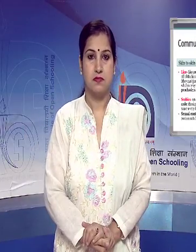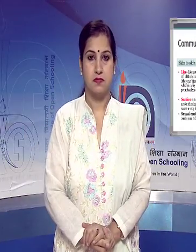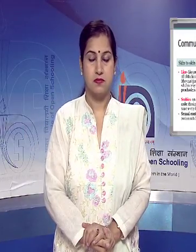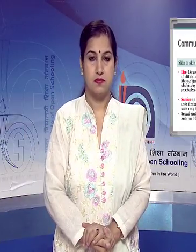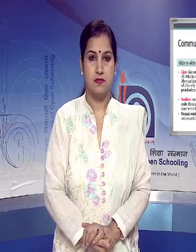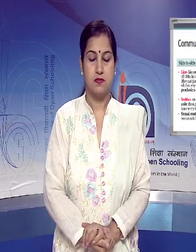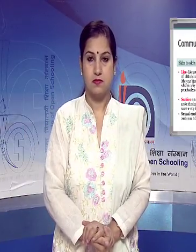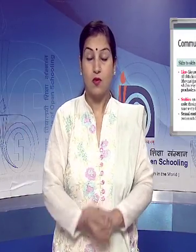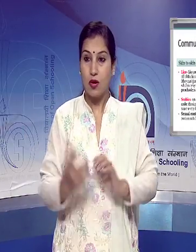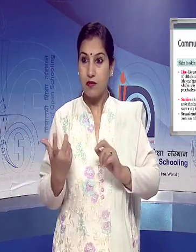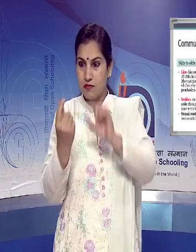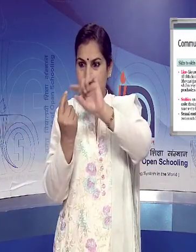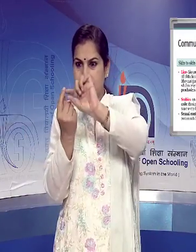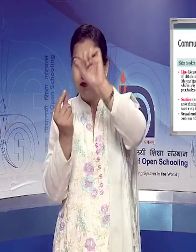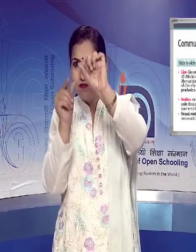or needles.